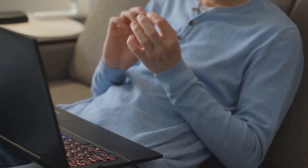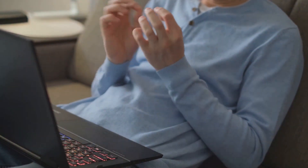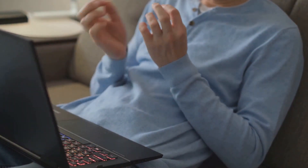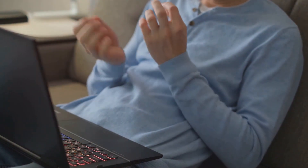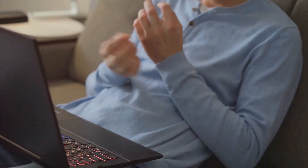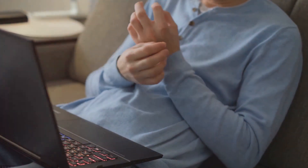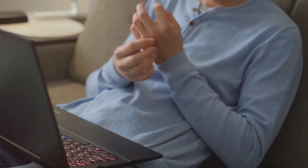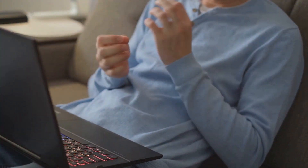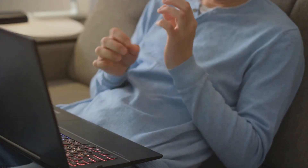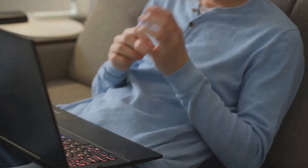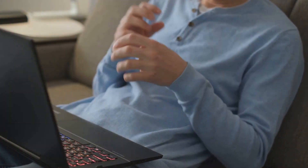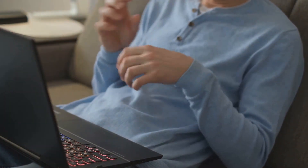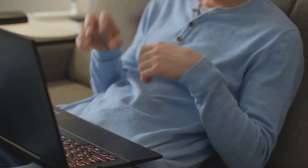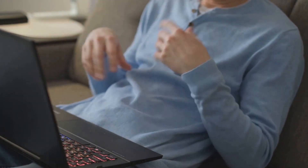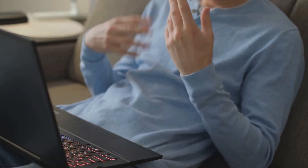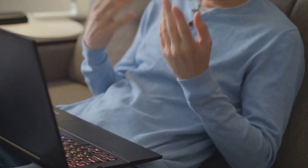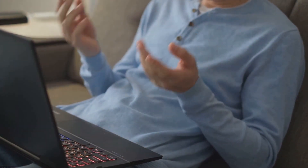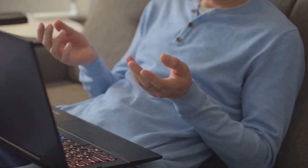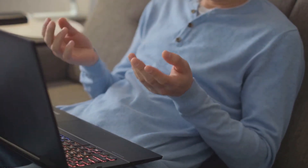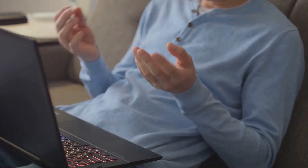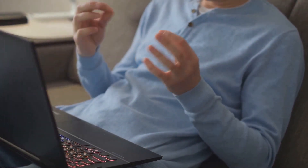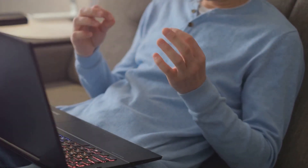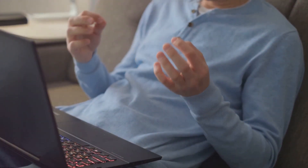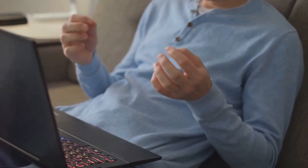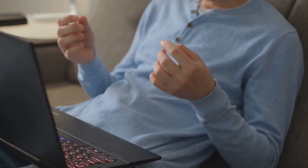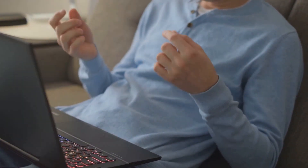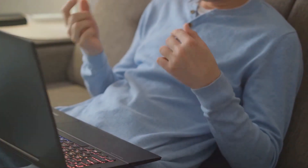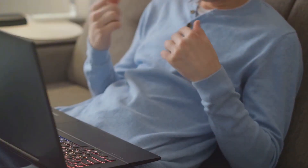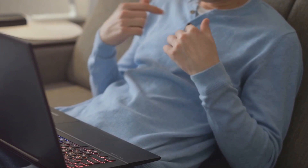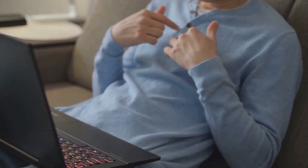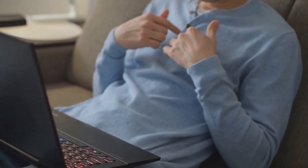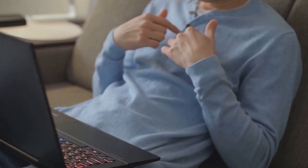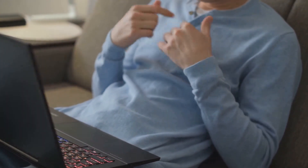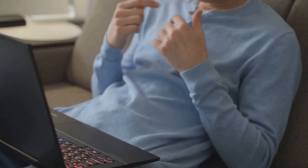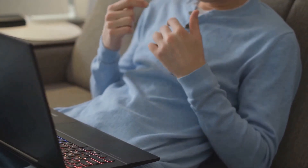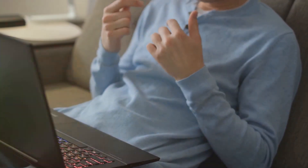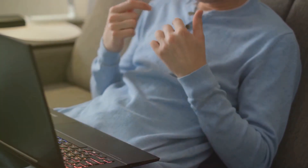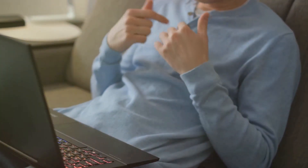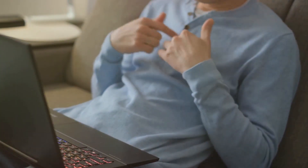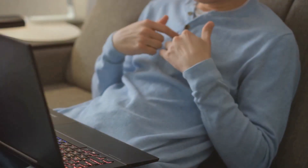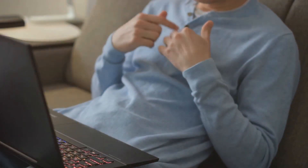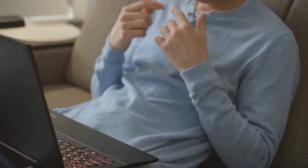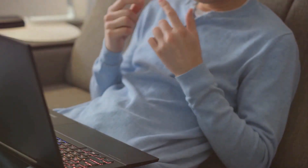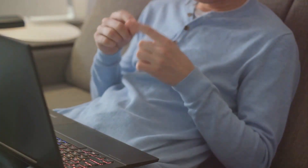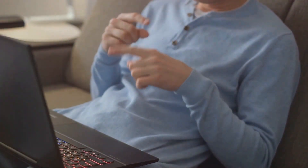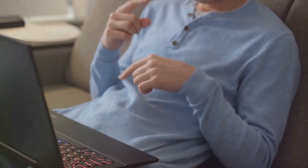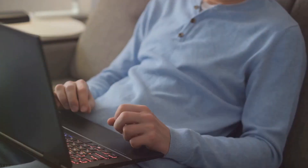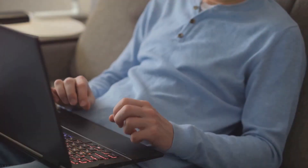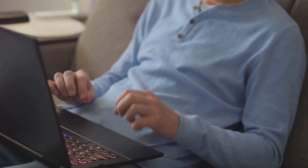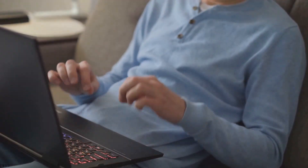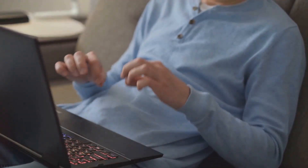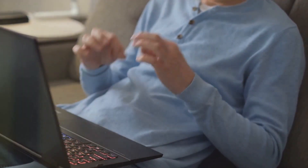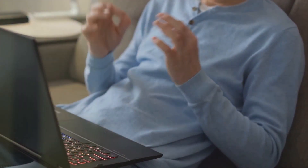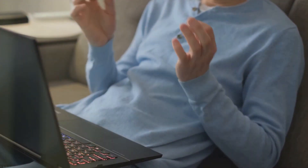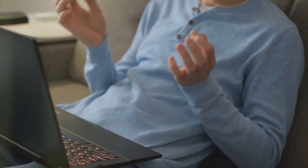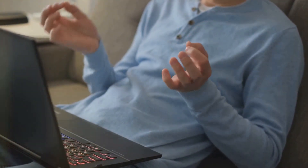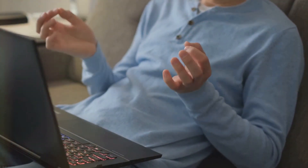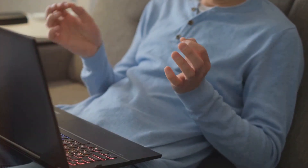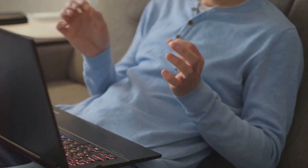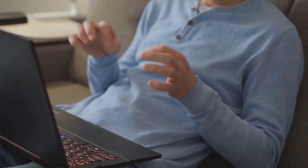and its visual nature aligns perfectly with the visual orientation of Deaf individuals. This brings us to the second unique aspect